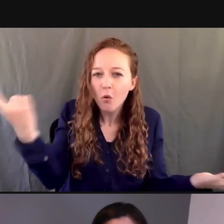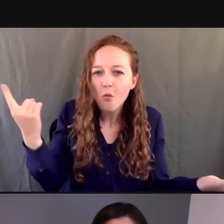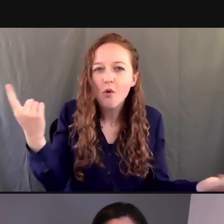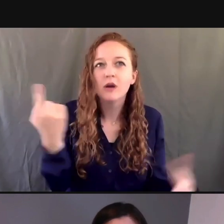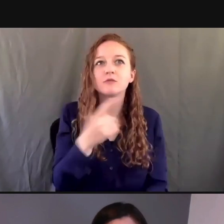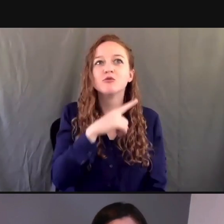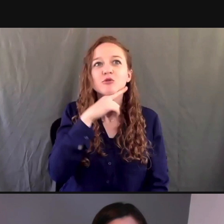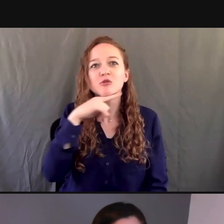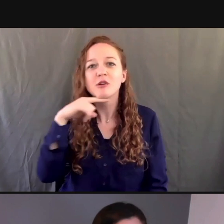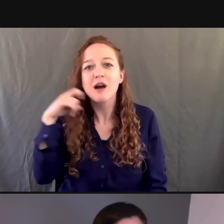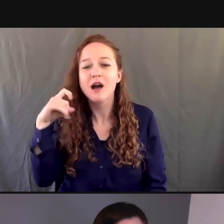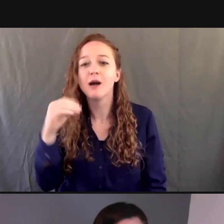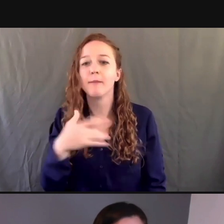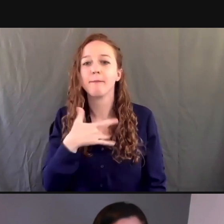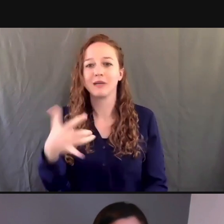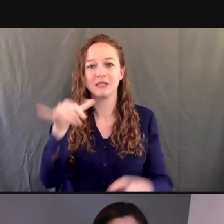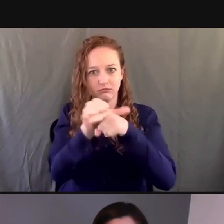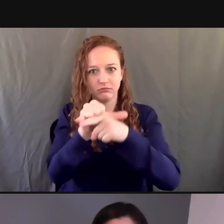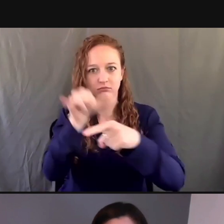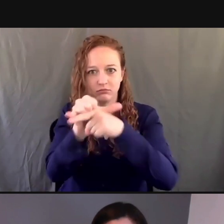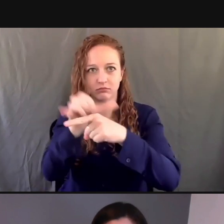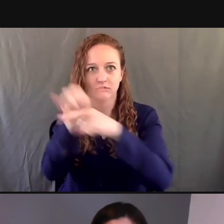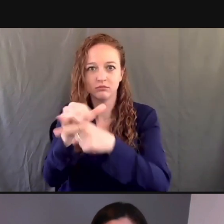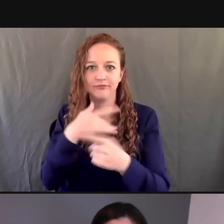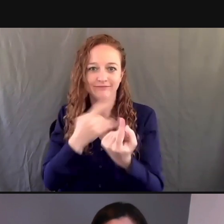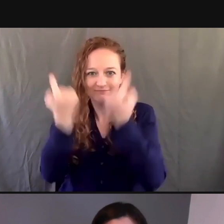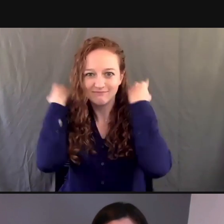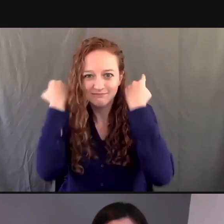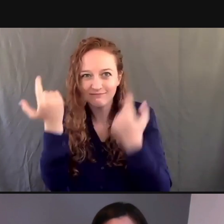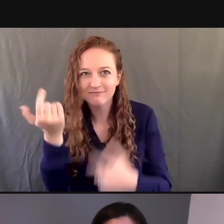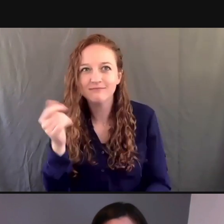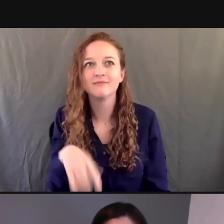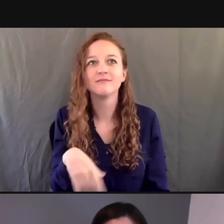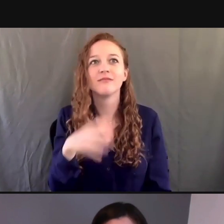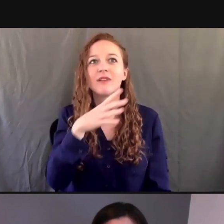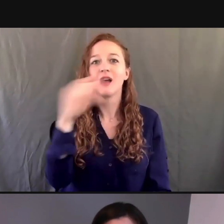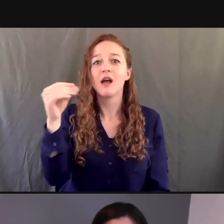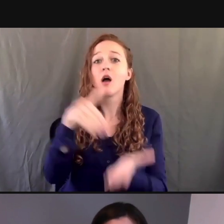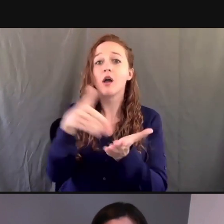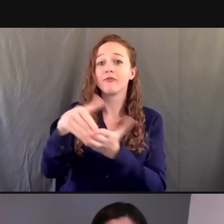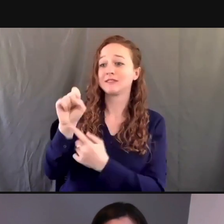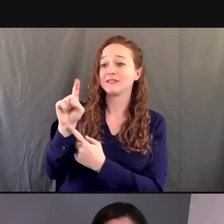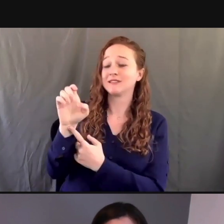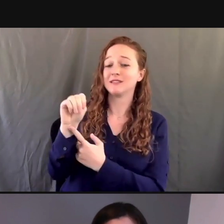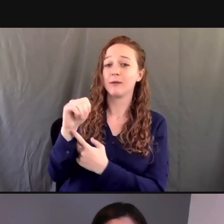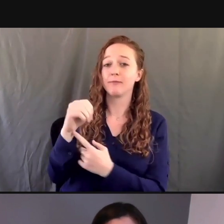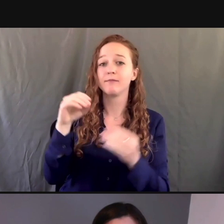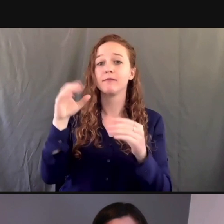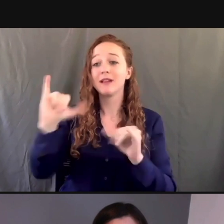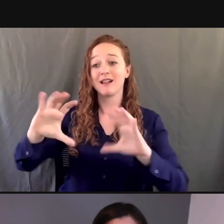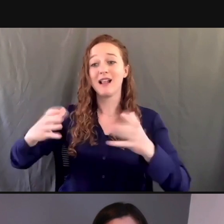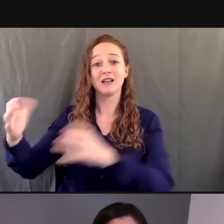Dry. Communication barriers, it's dry. There are a lot popping up here.